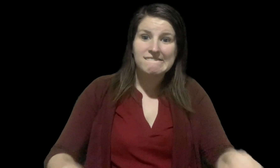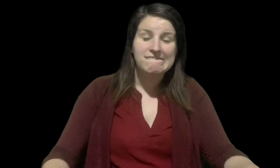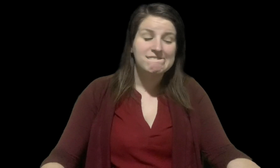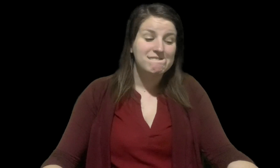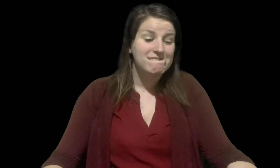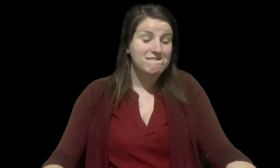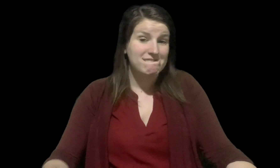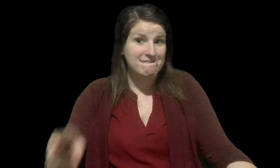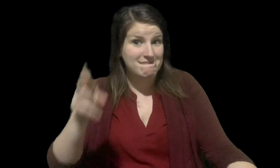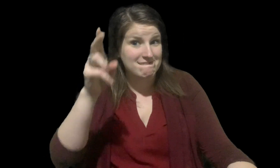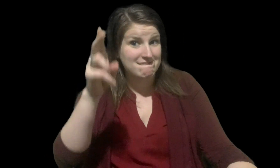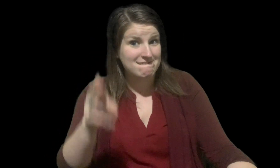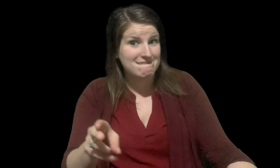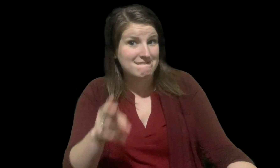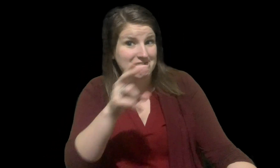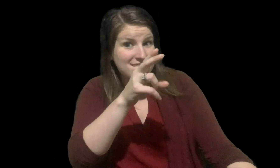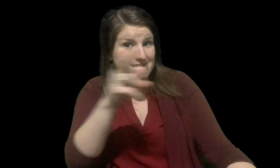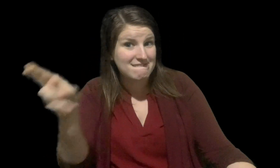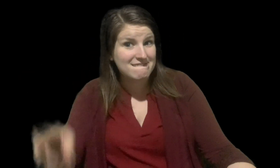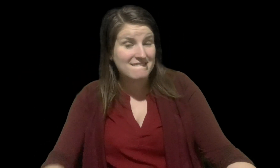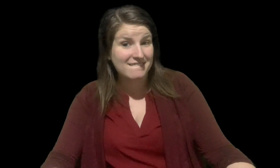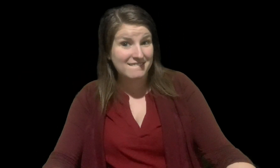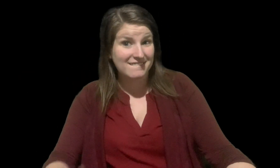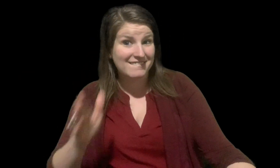If you skip class, good luck.